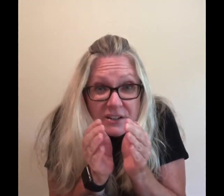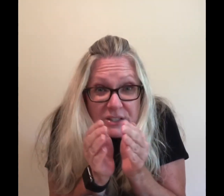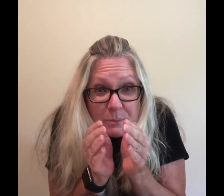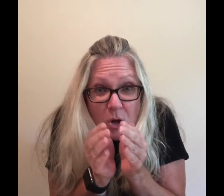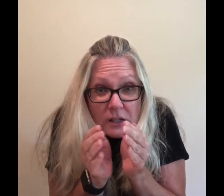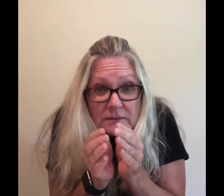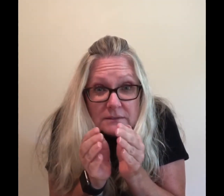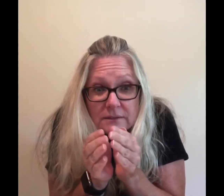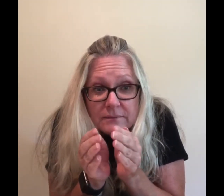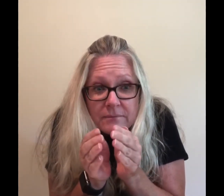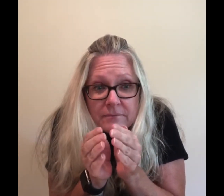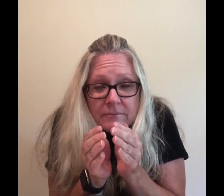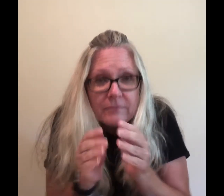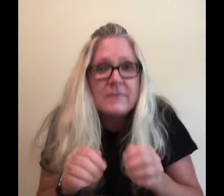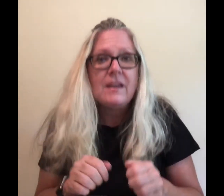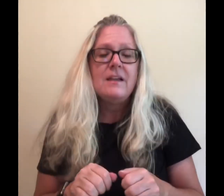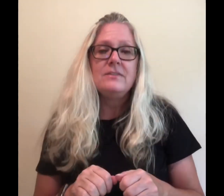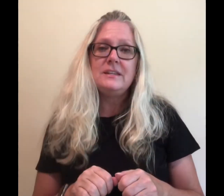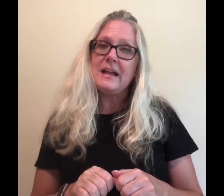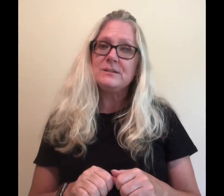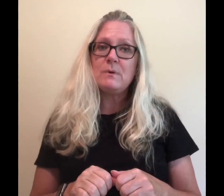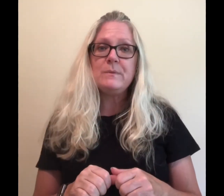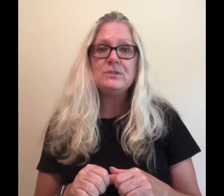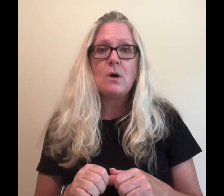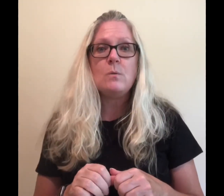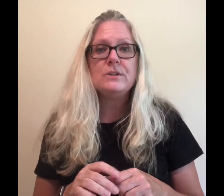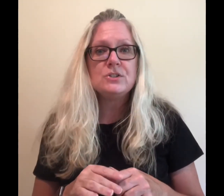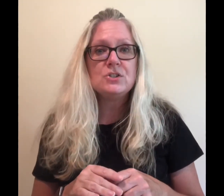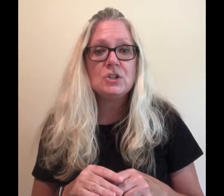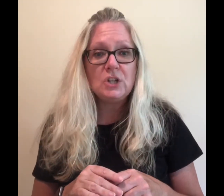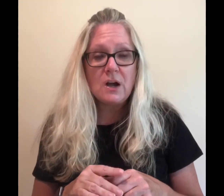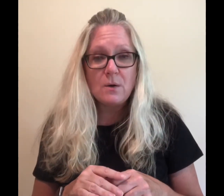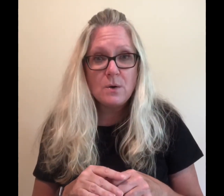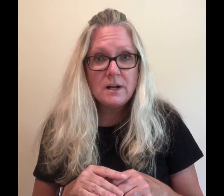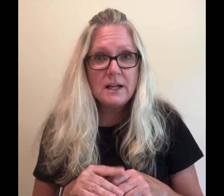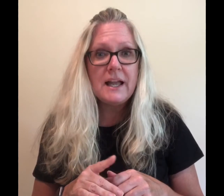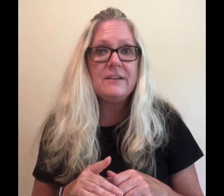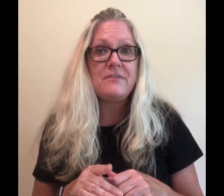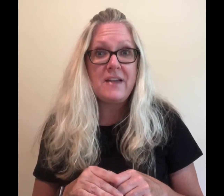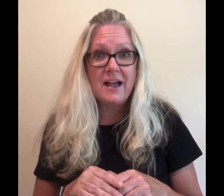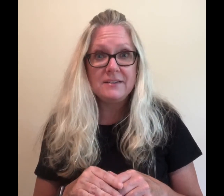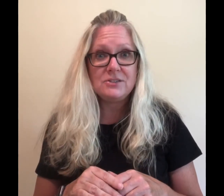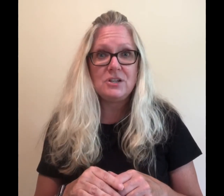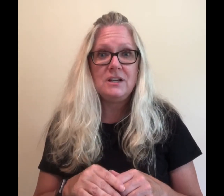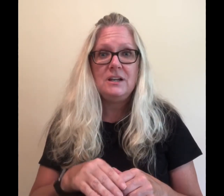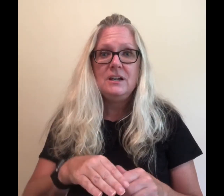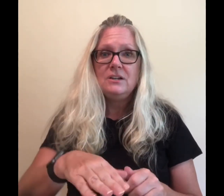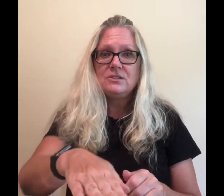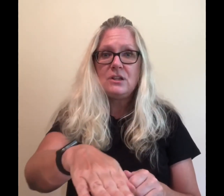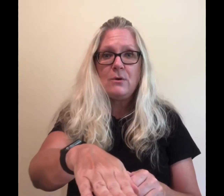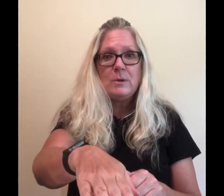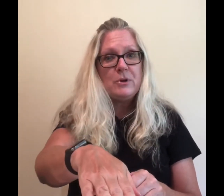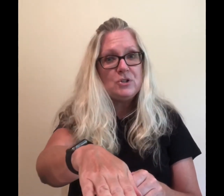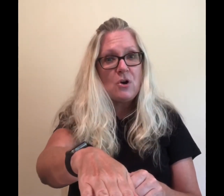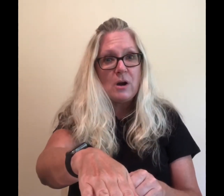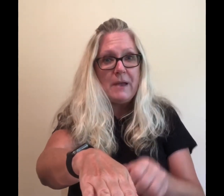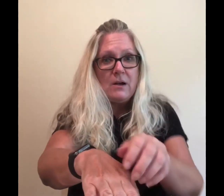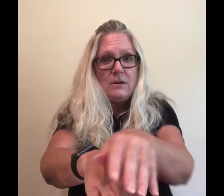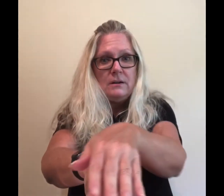small. The next one we saw was slow and fast. Slow, you put your arm out and